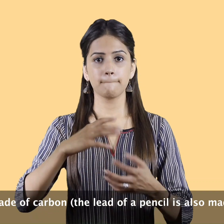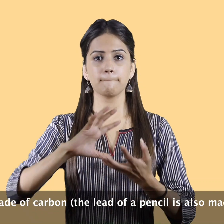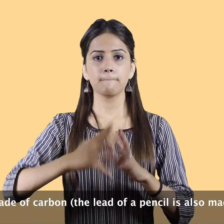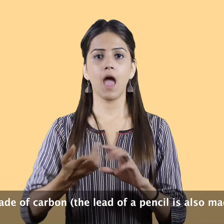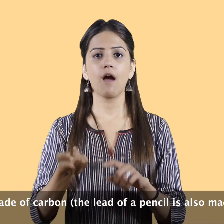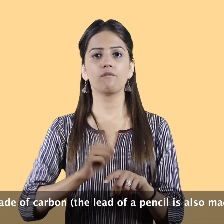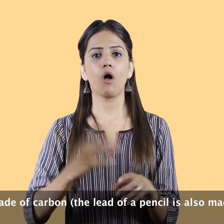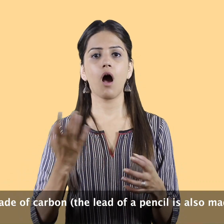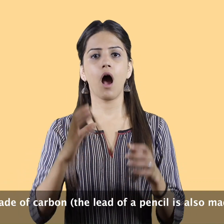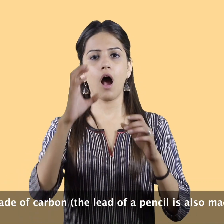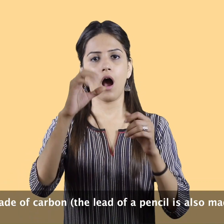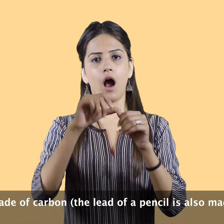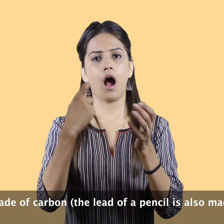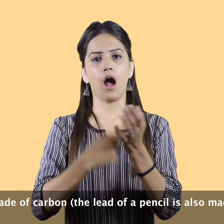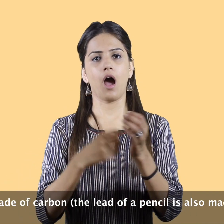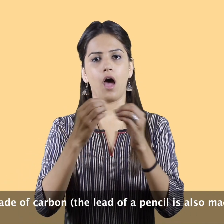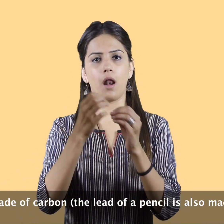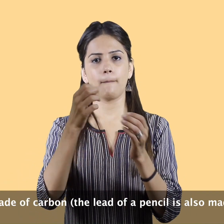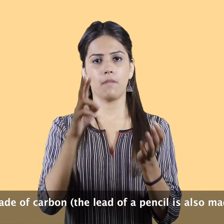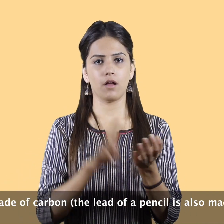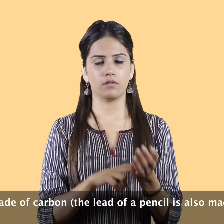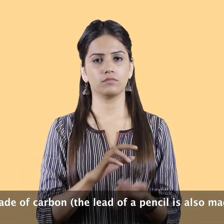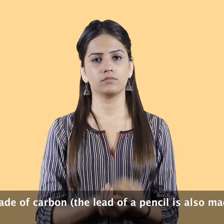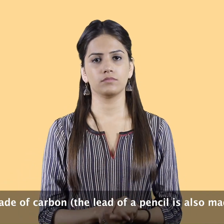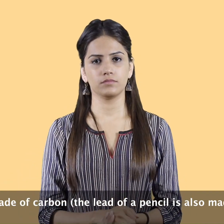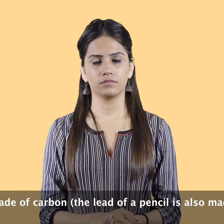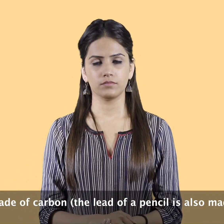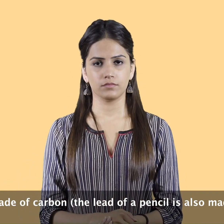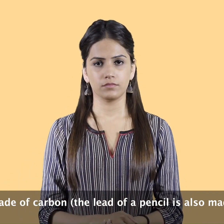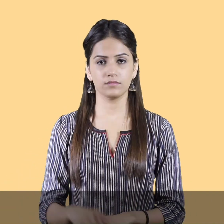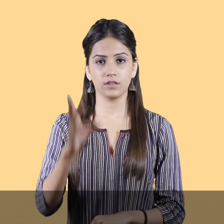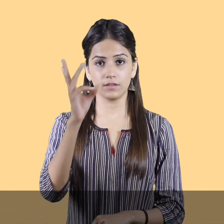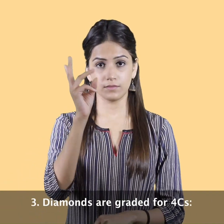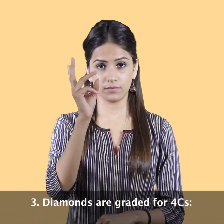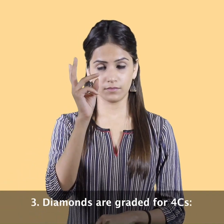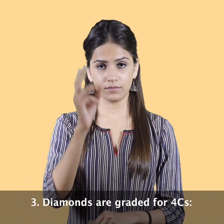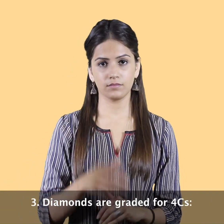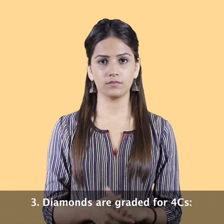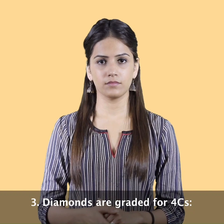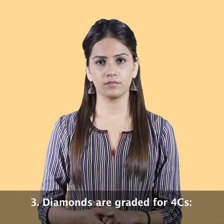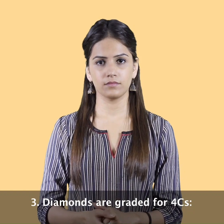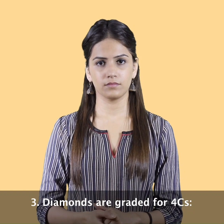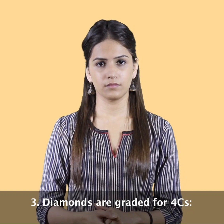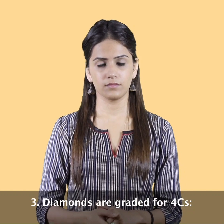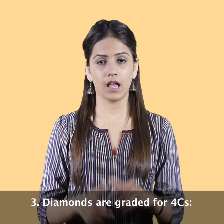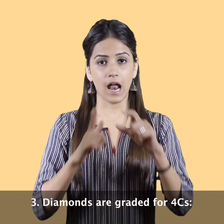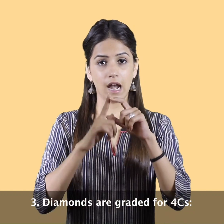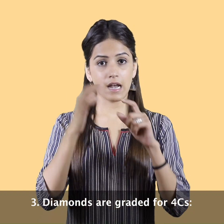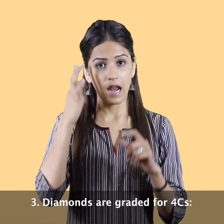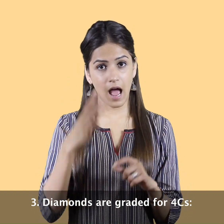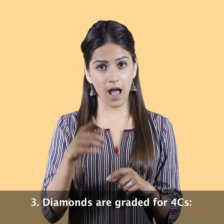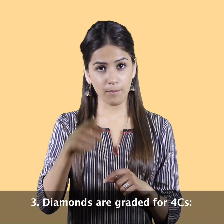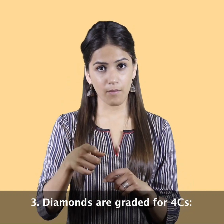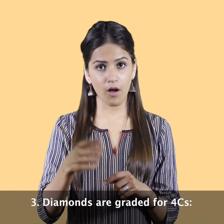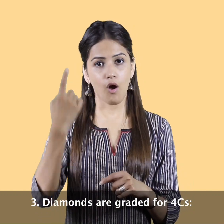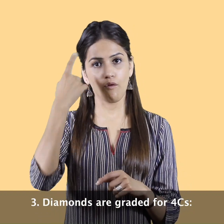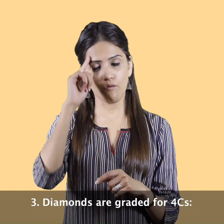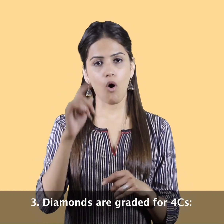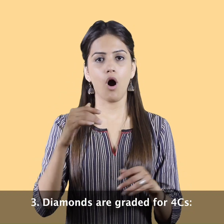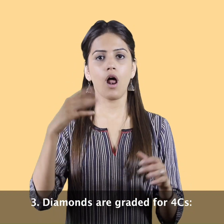They are made of carbon, the lead of a pencil. Diamonds are graded for 4 C's.